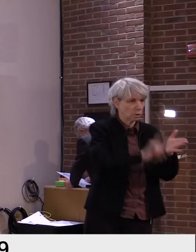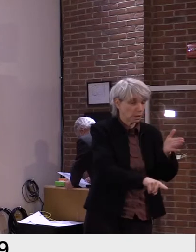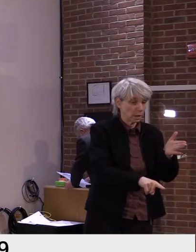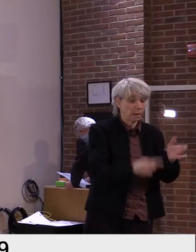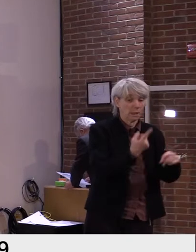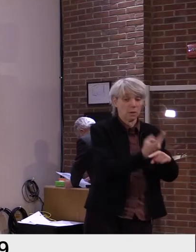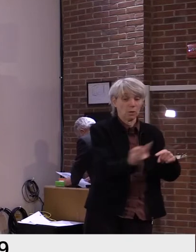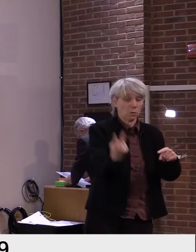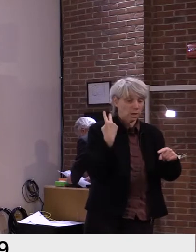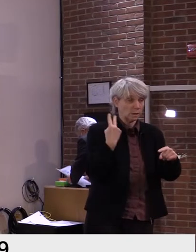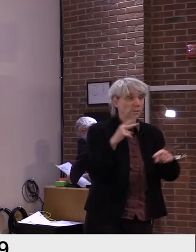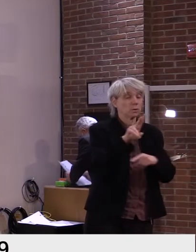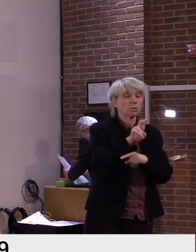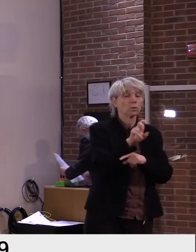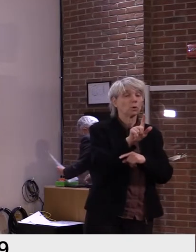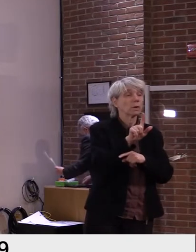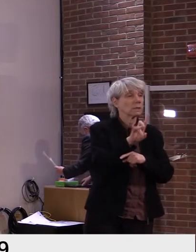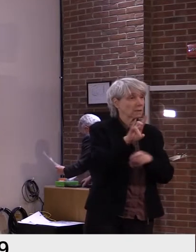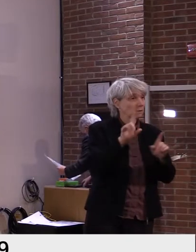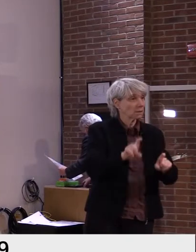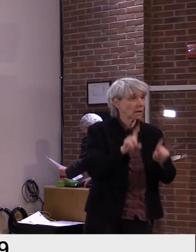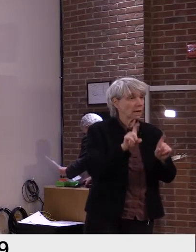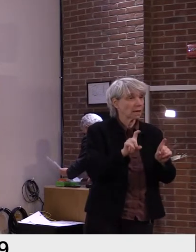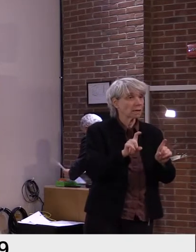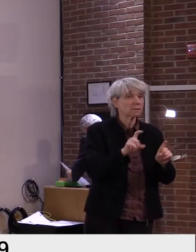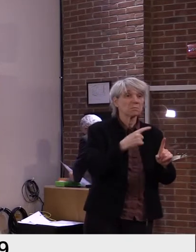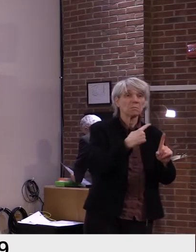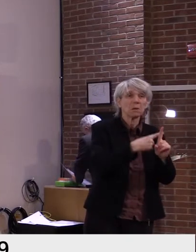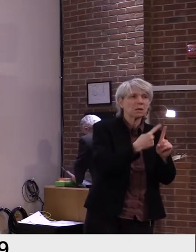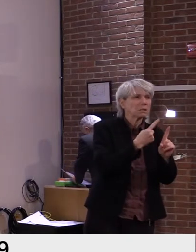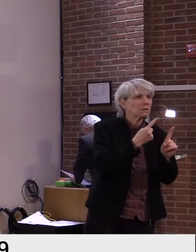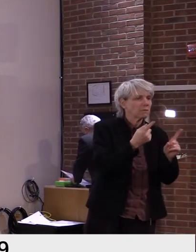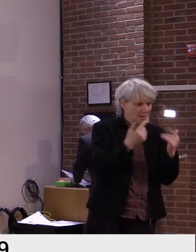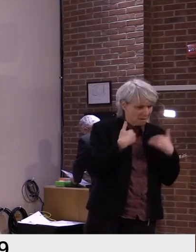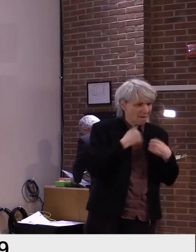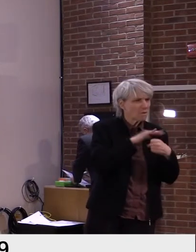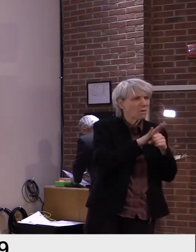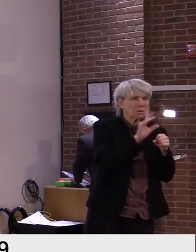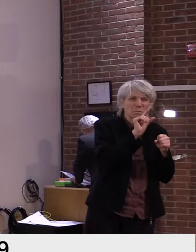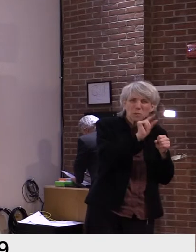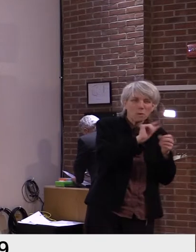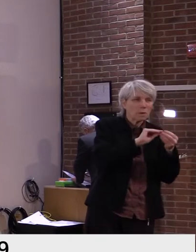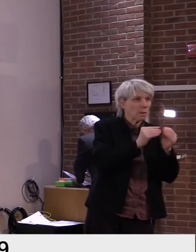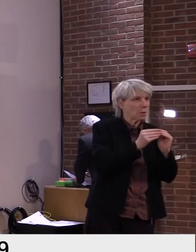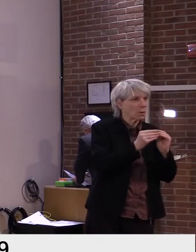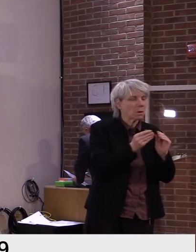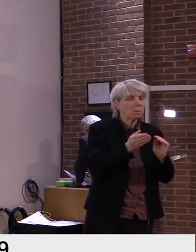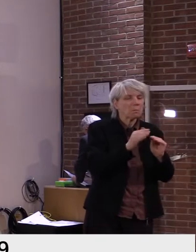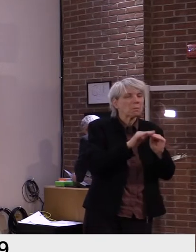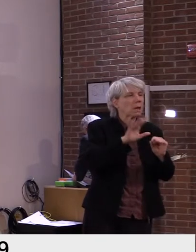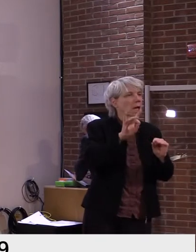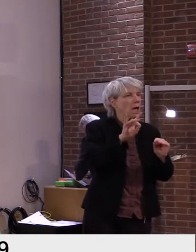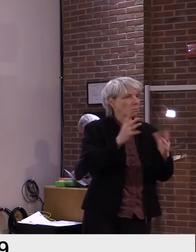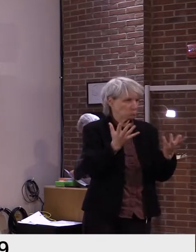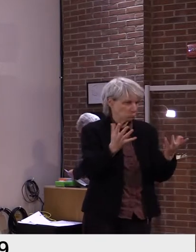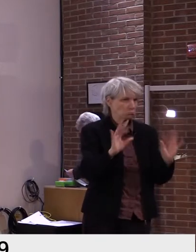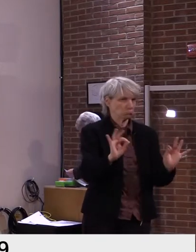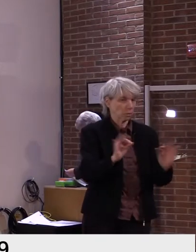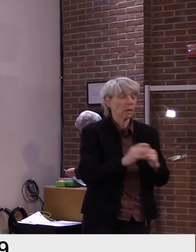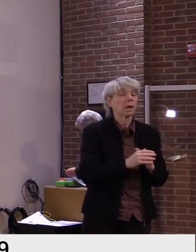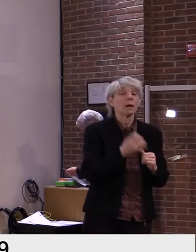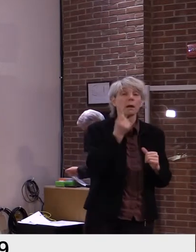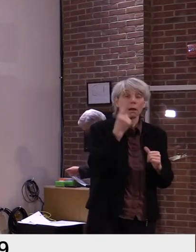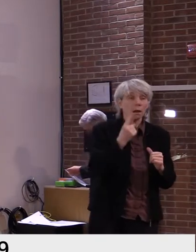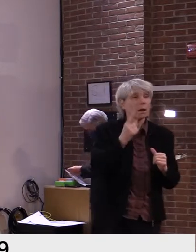tested 227 people with just a few positives. Despite its limited nature, my takeaway from